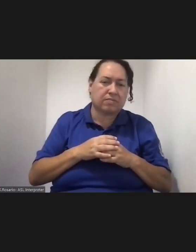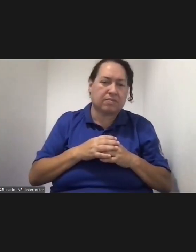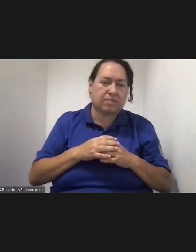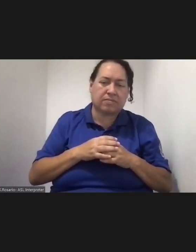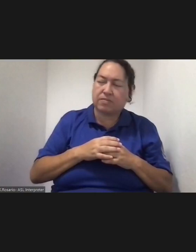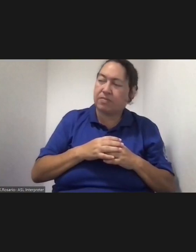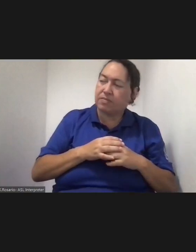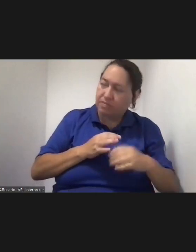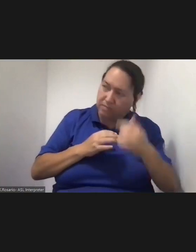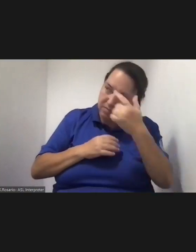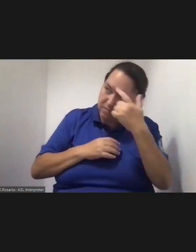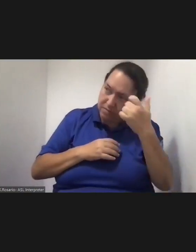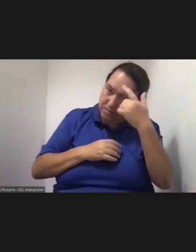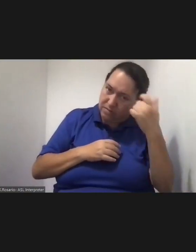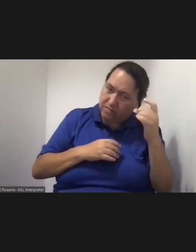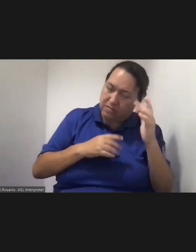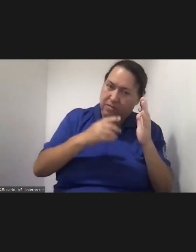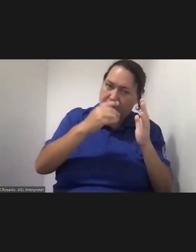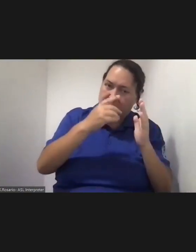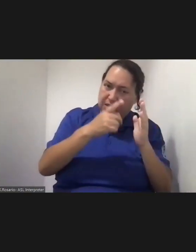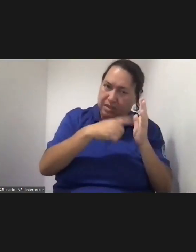Because of the investigations?